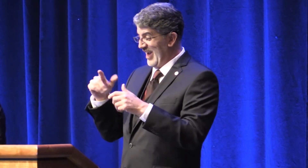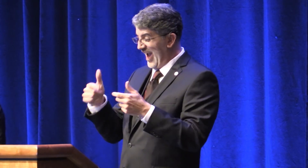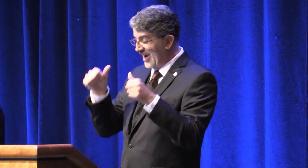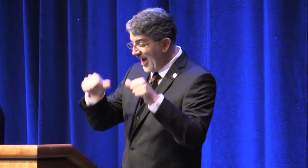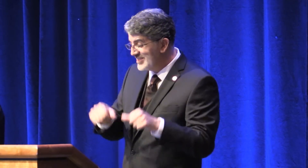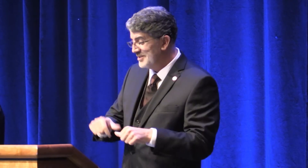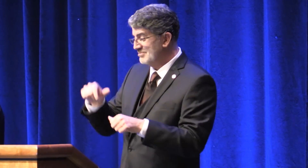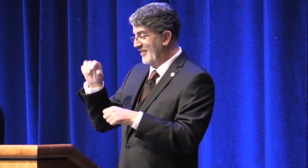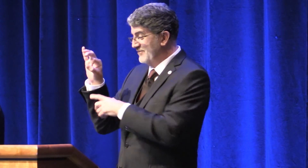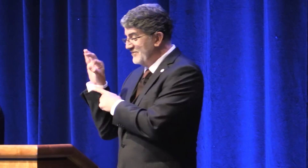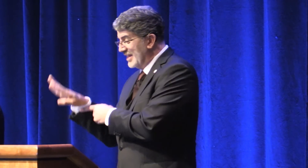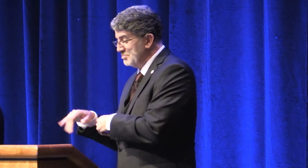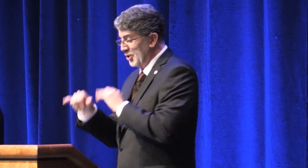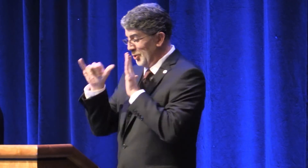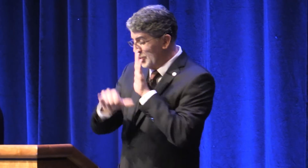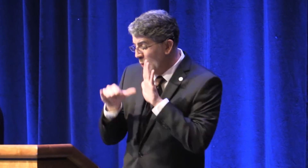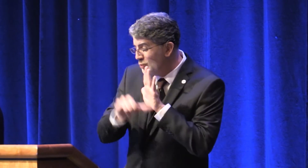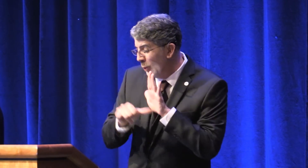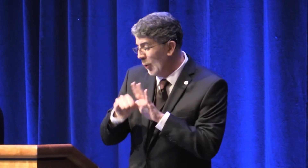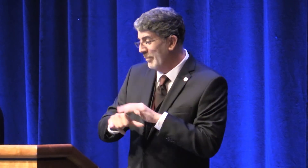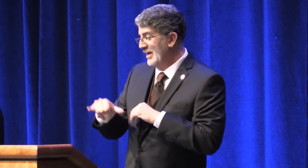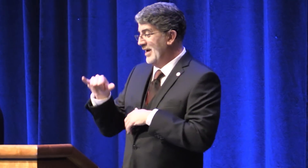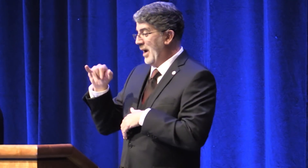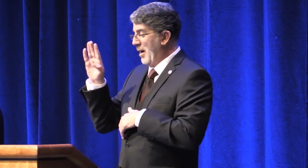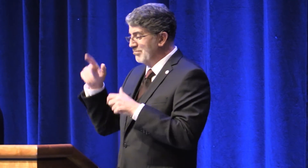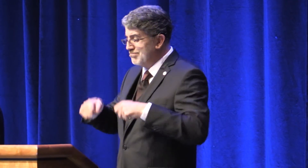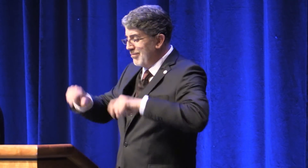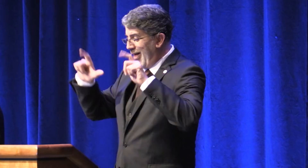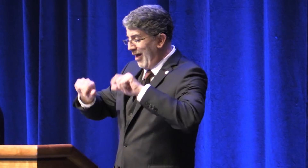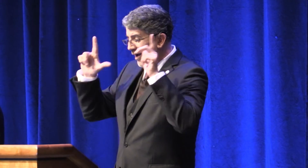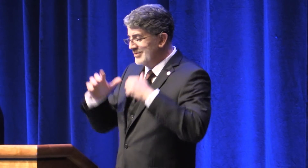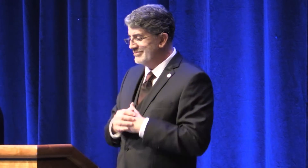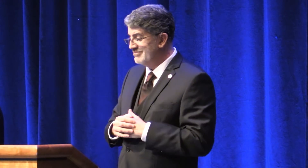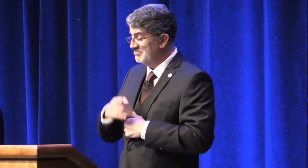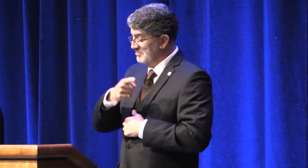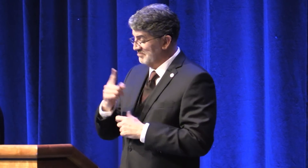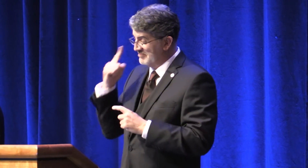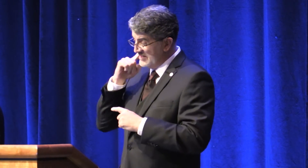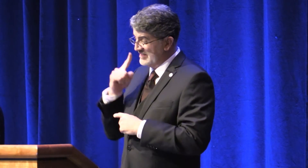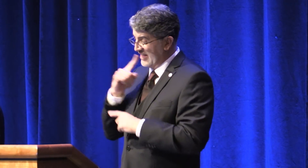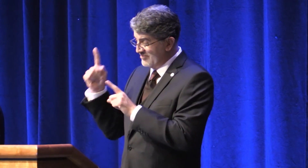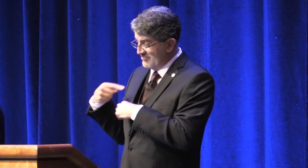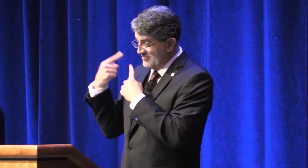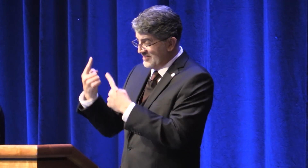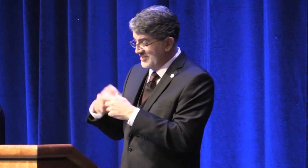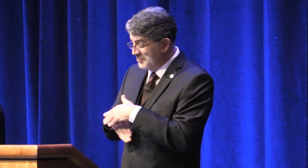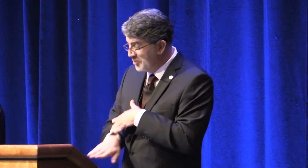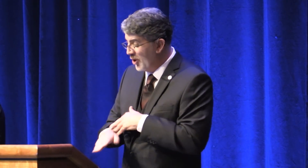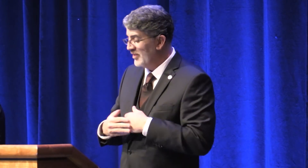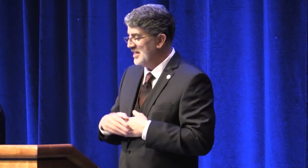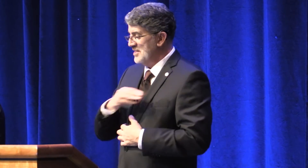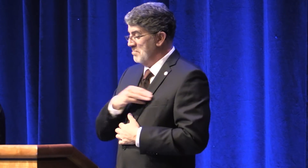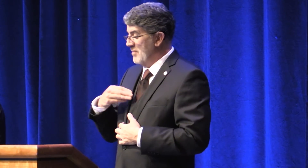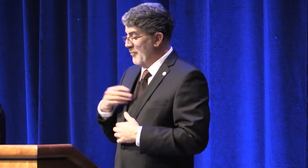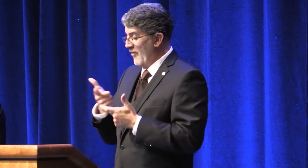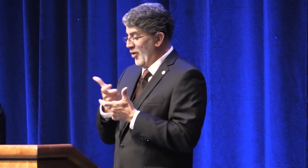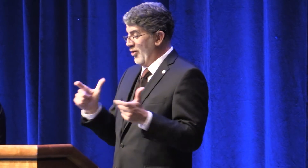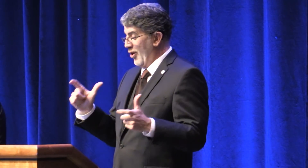150,000 followers, postings on Facebook, through YouTube, and vlogs, and